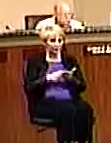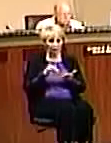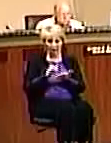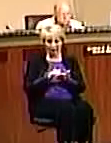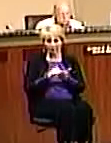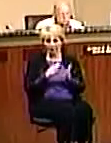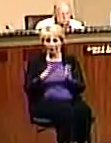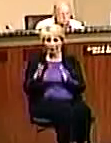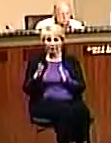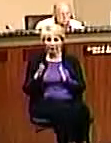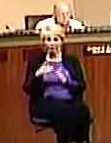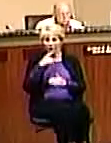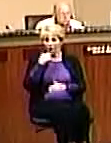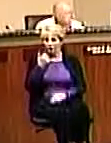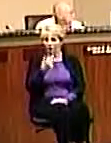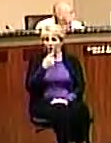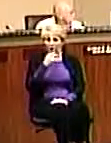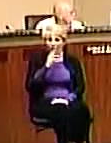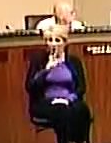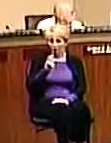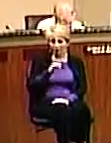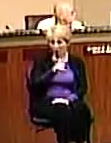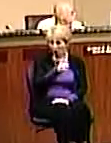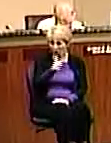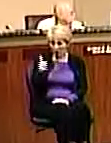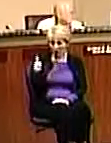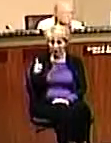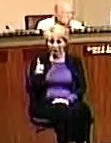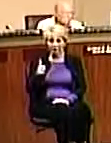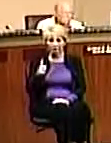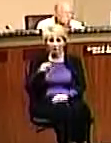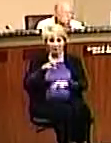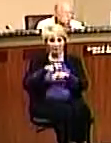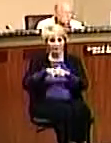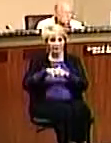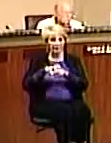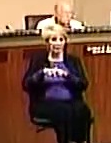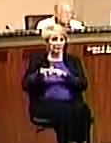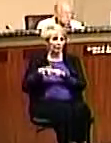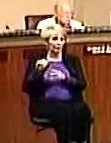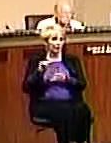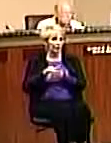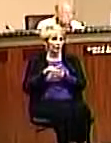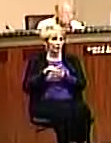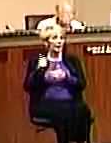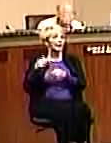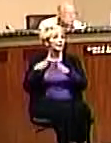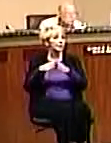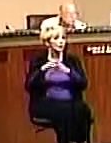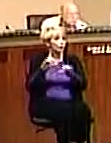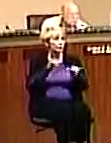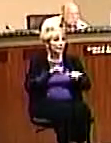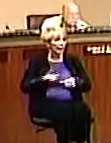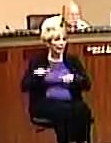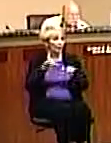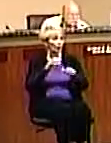plan? Are there other cities that are doing this same thing or have